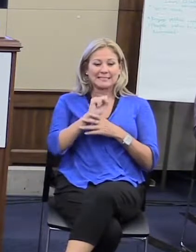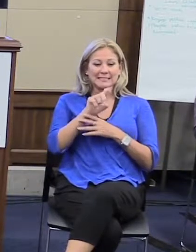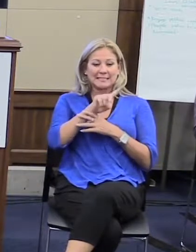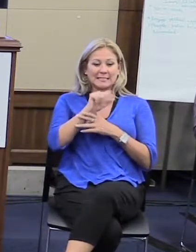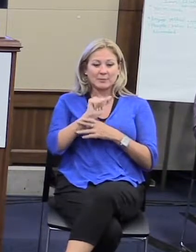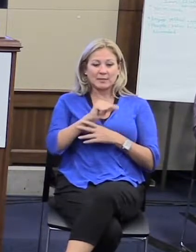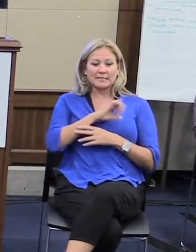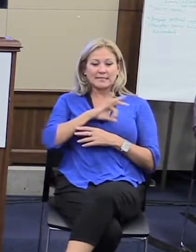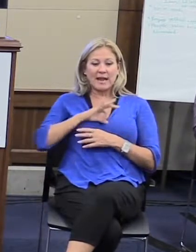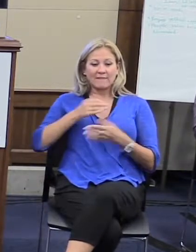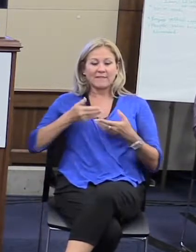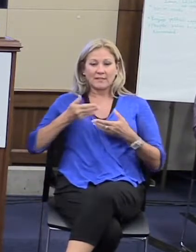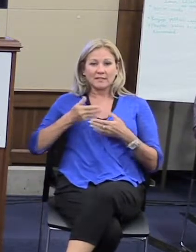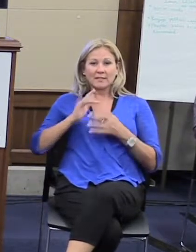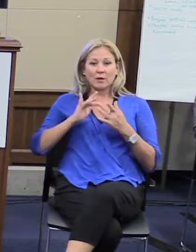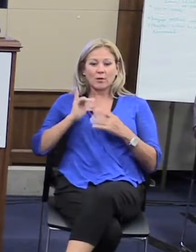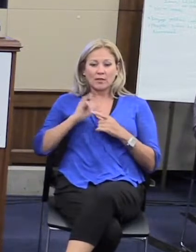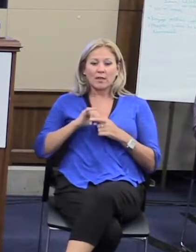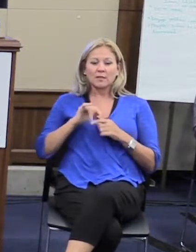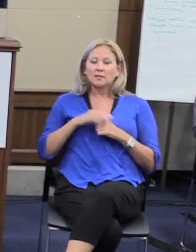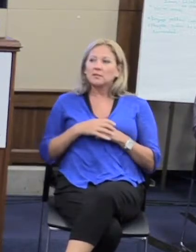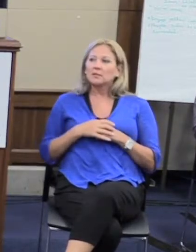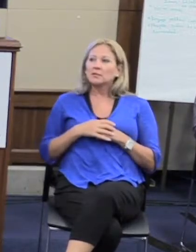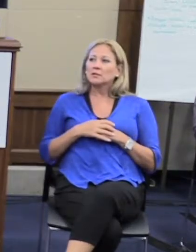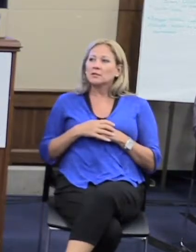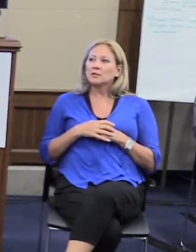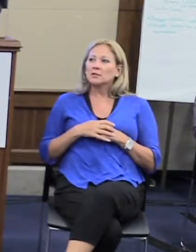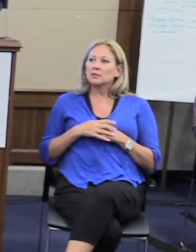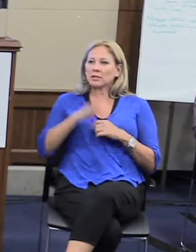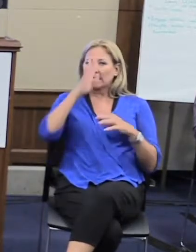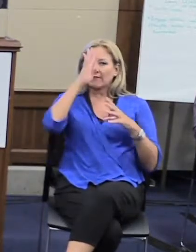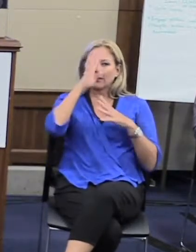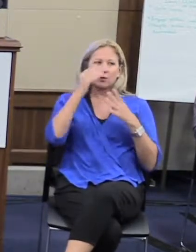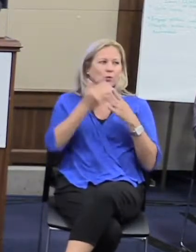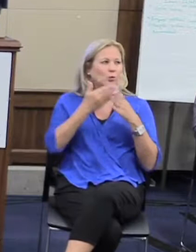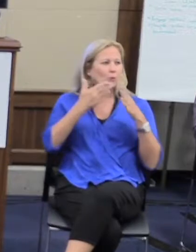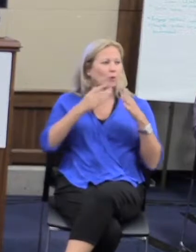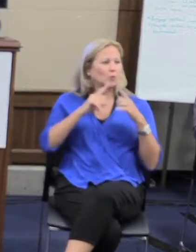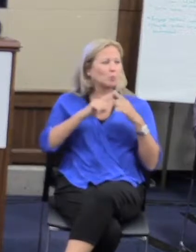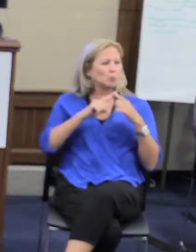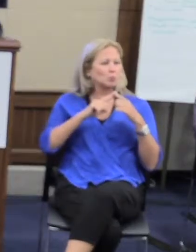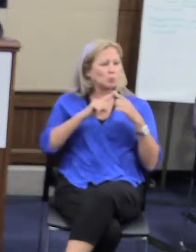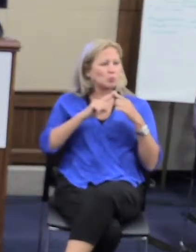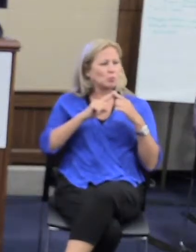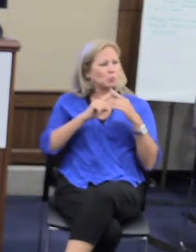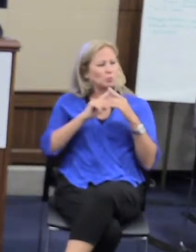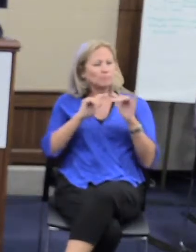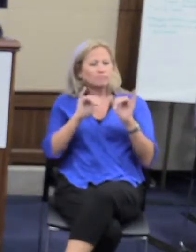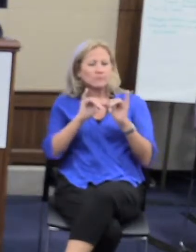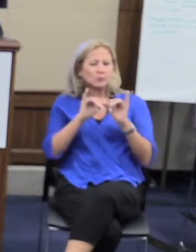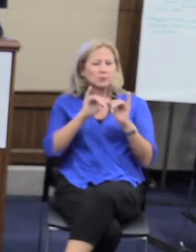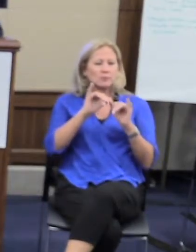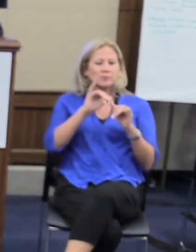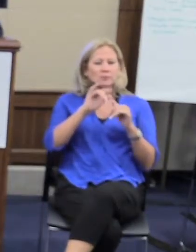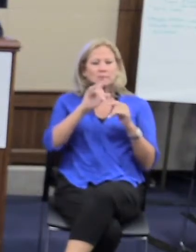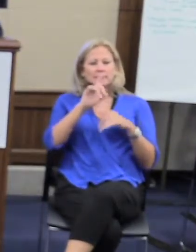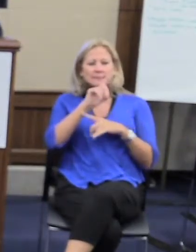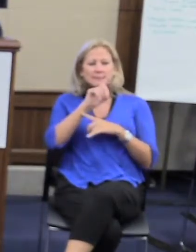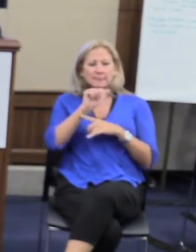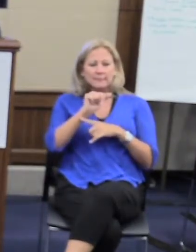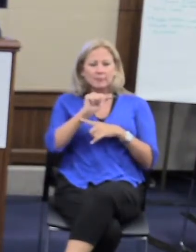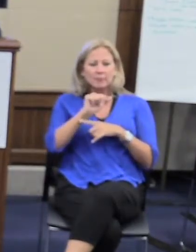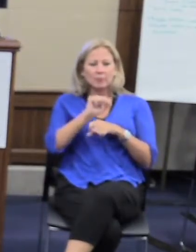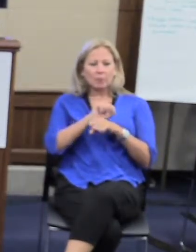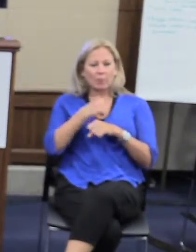Network, which is a social venture, innovative new way to really scale disability employment. And we have an opening for